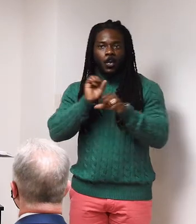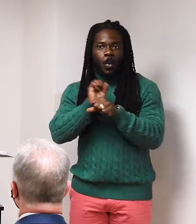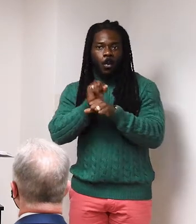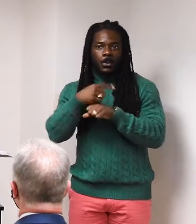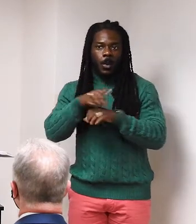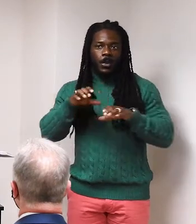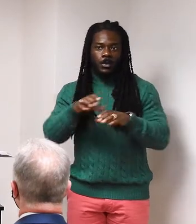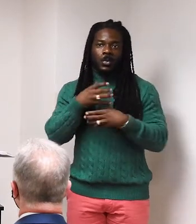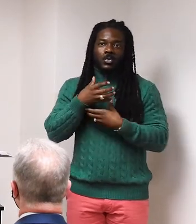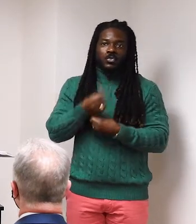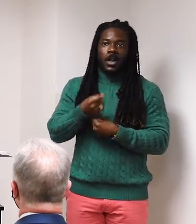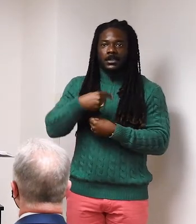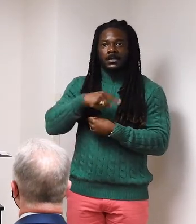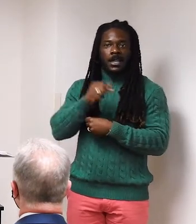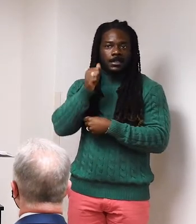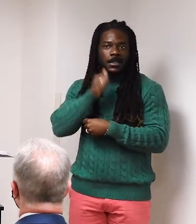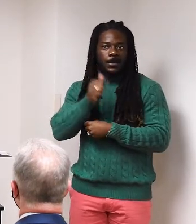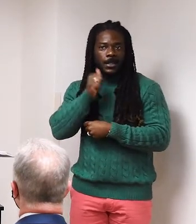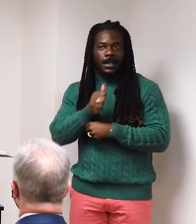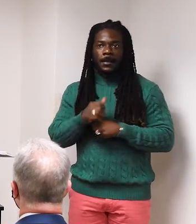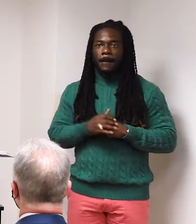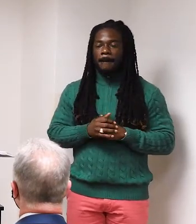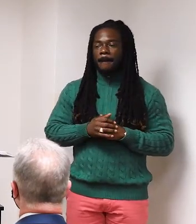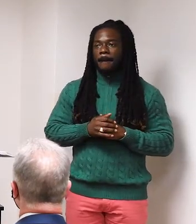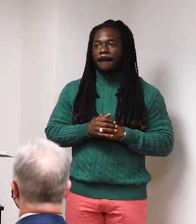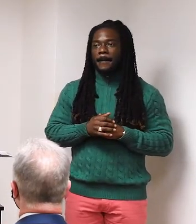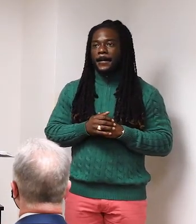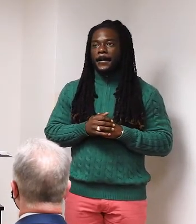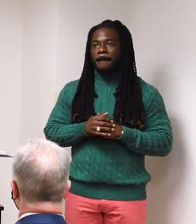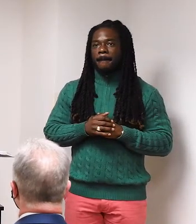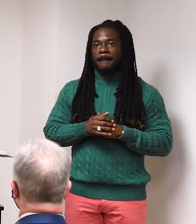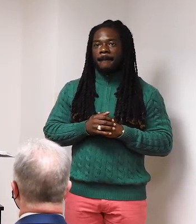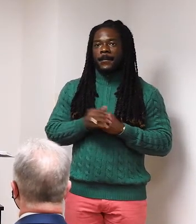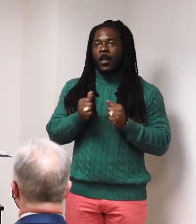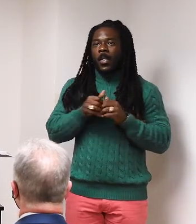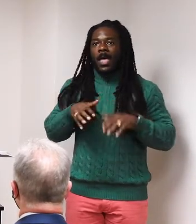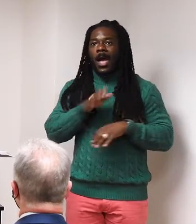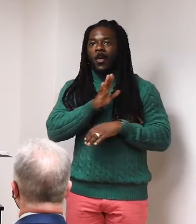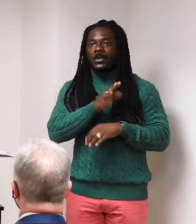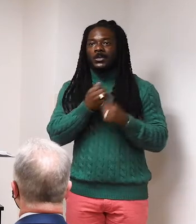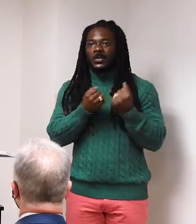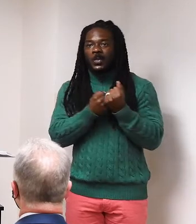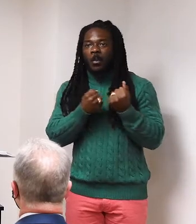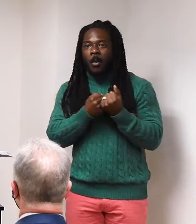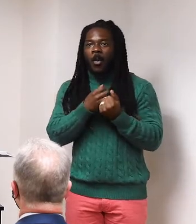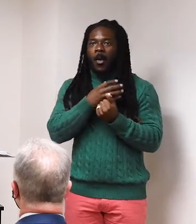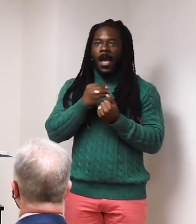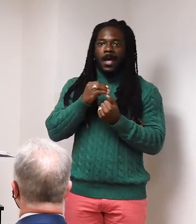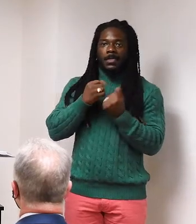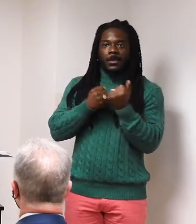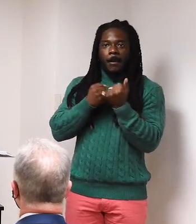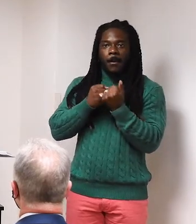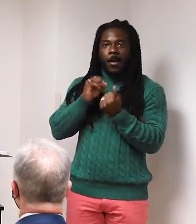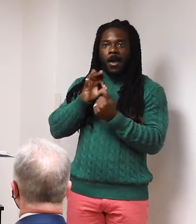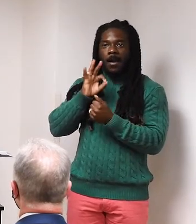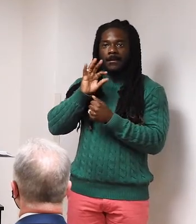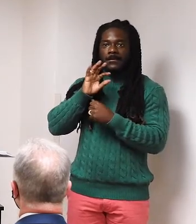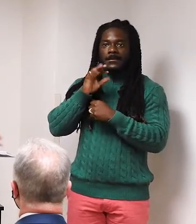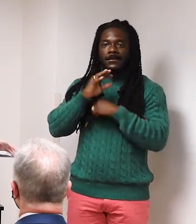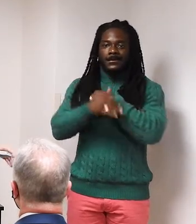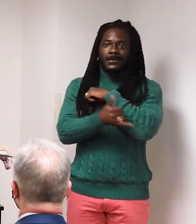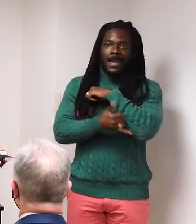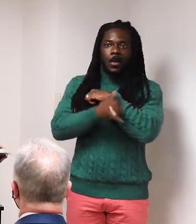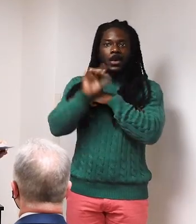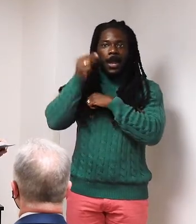day-by-day basis, and without his support and the support of county government and all our partners, we could not